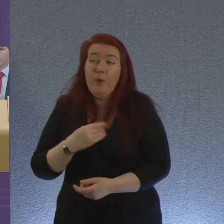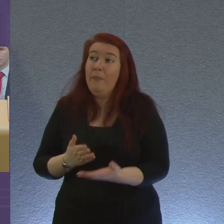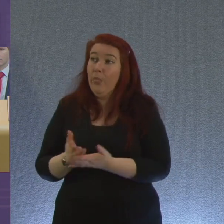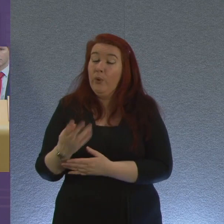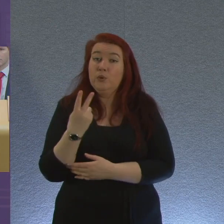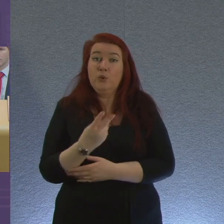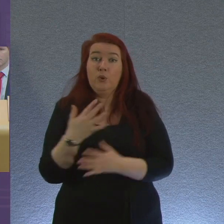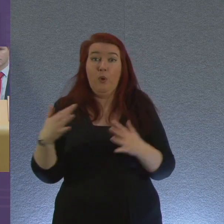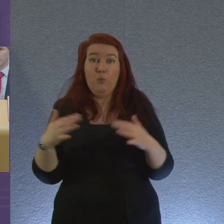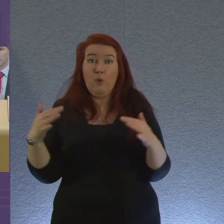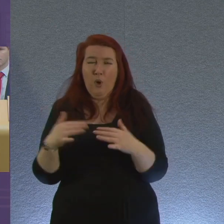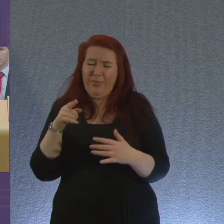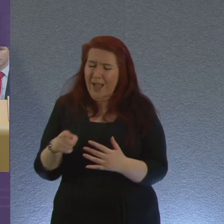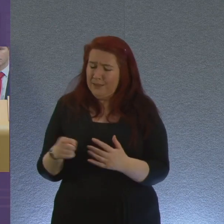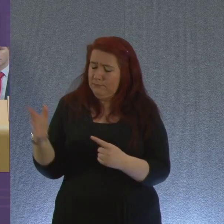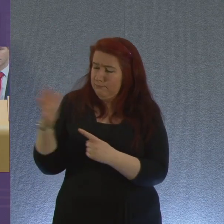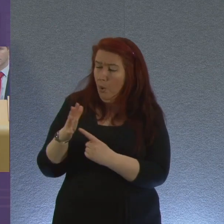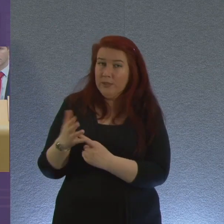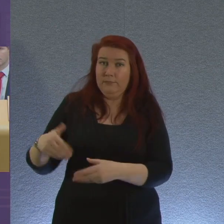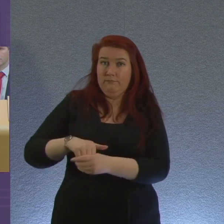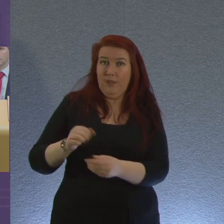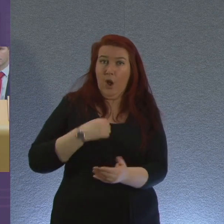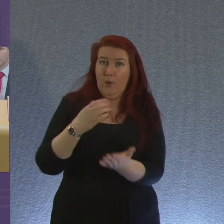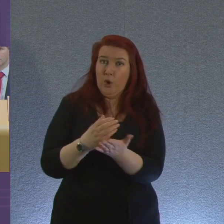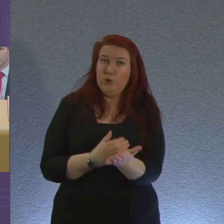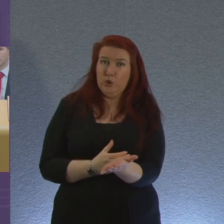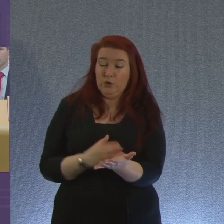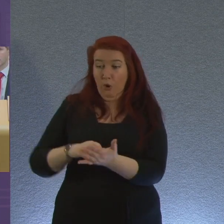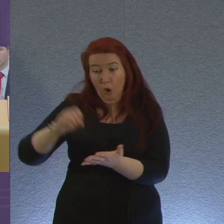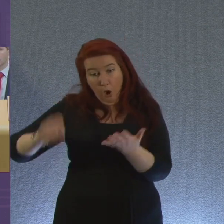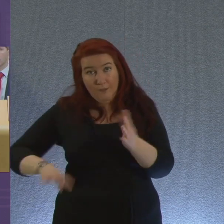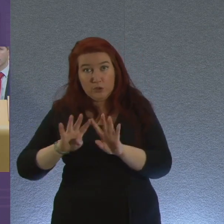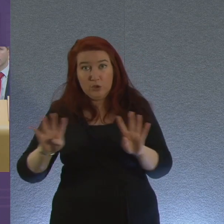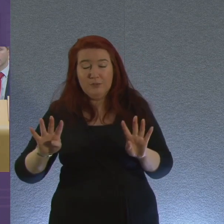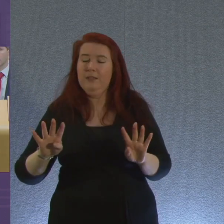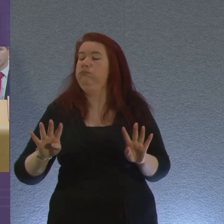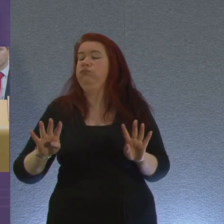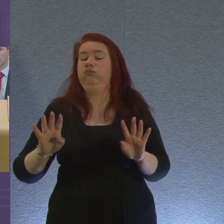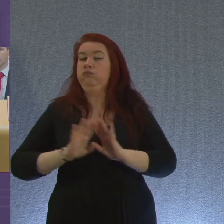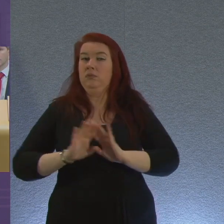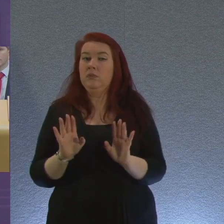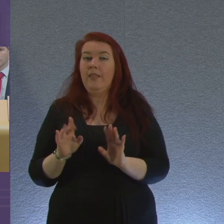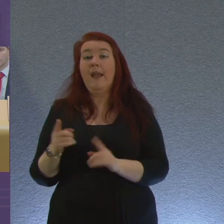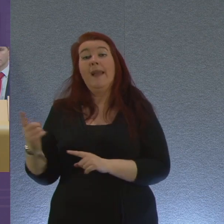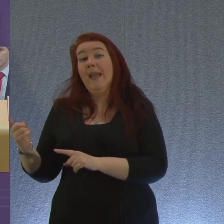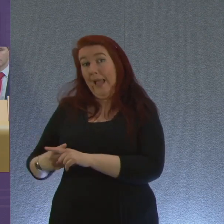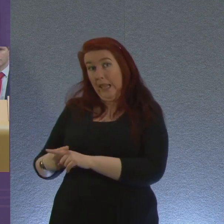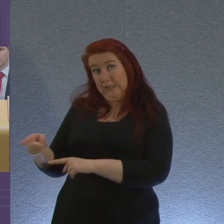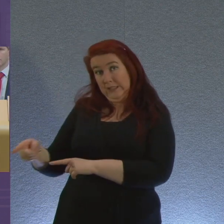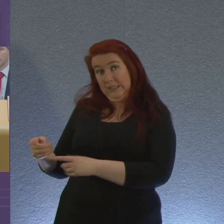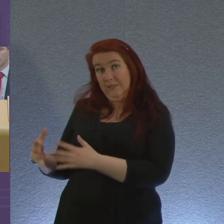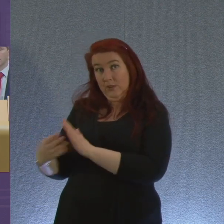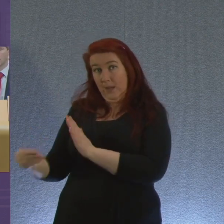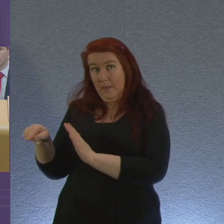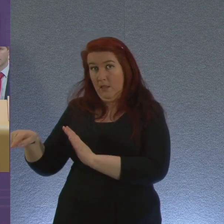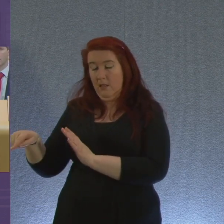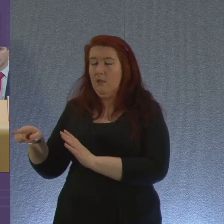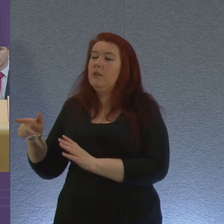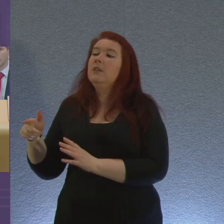unwritten constitution and our social contract. The English courts and tribunal services are pausing all trials that would require a